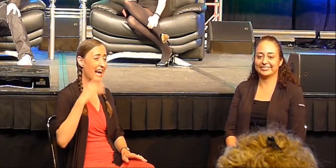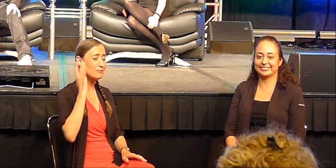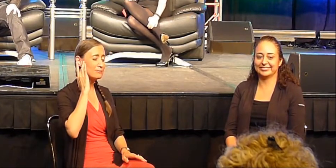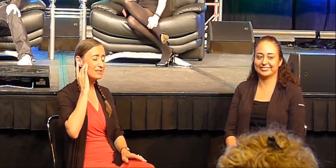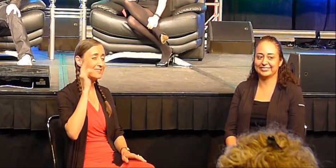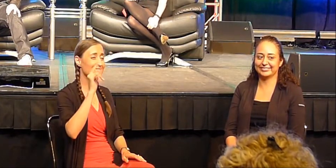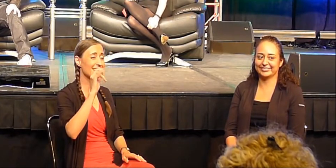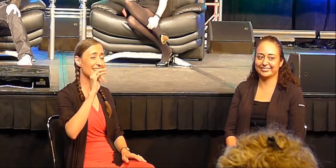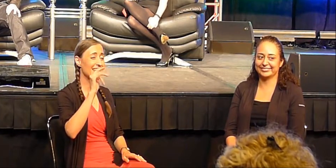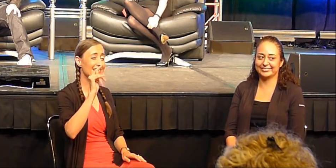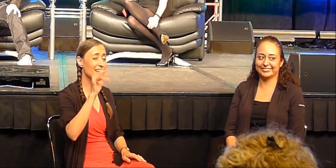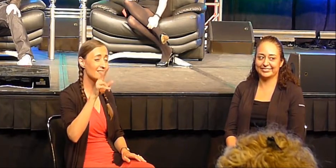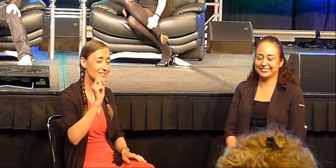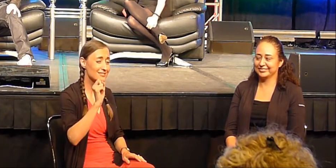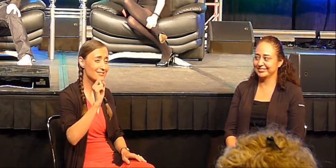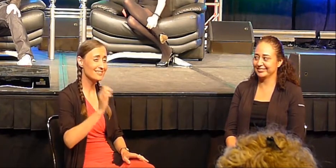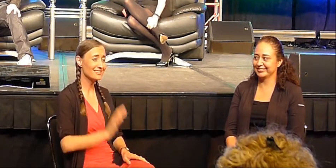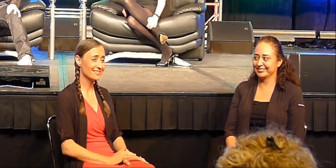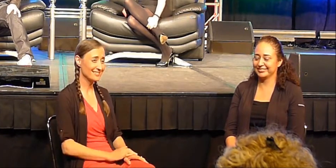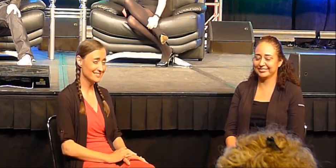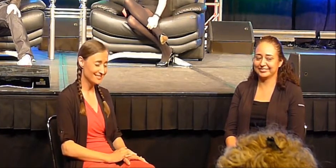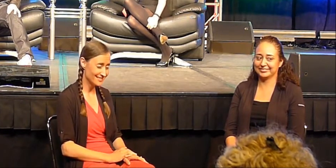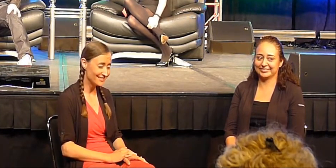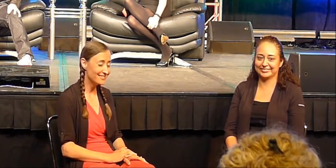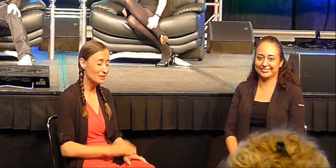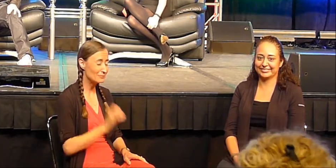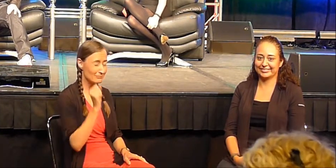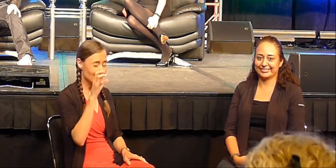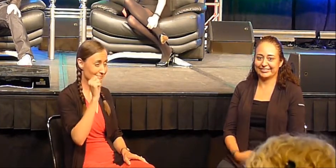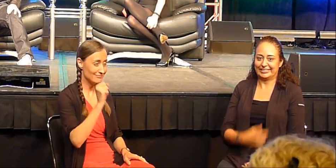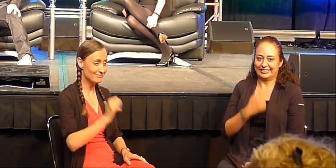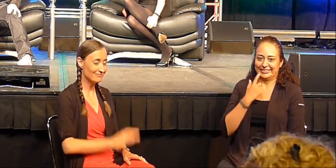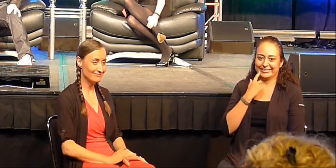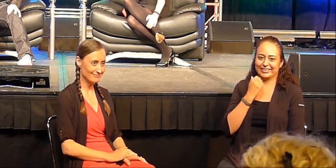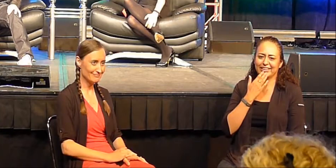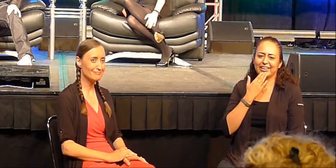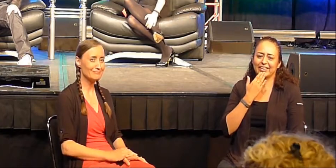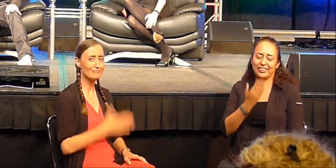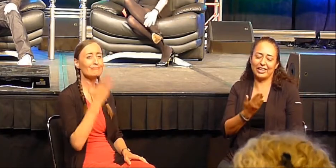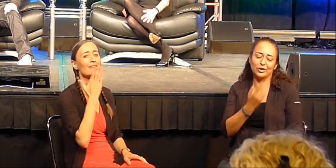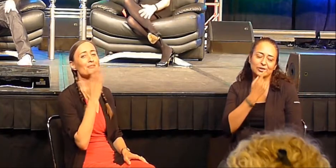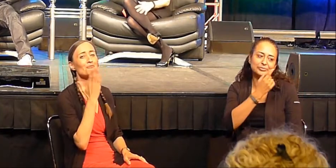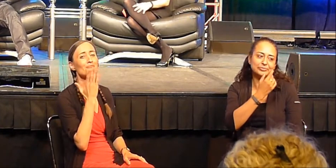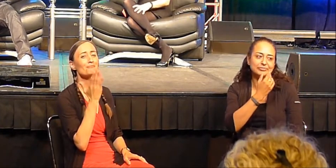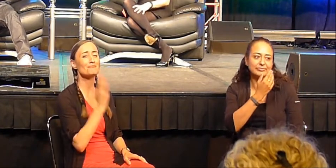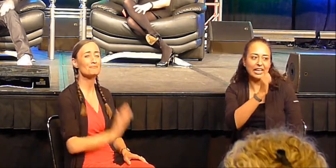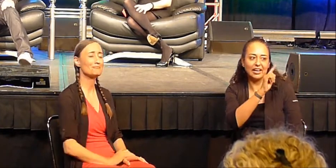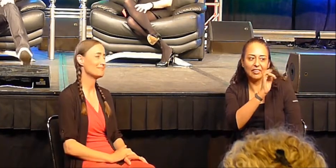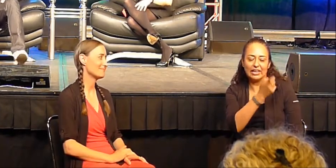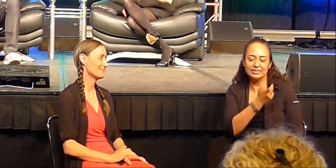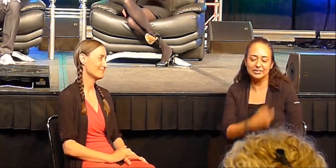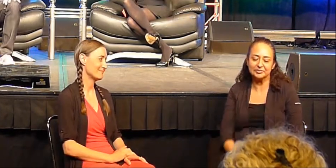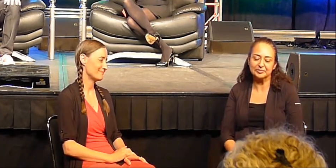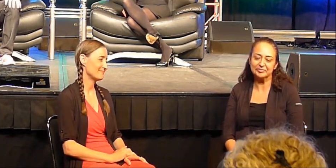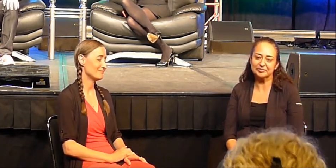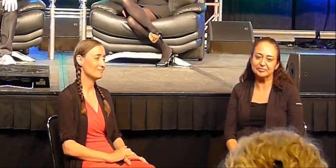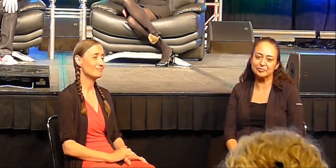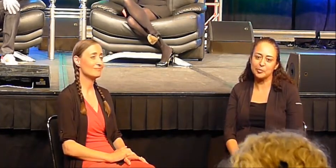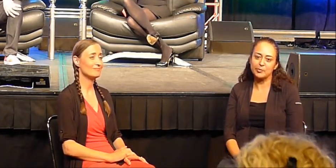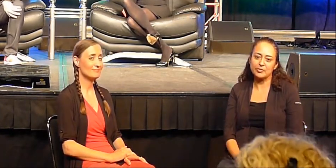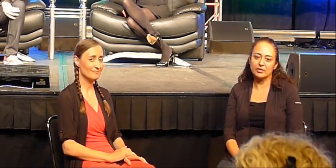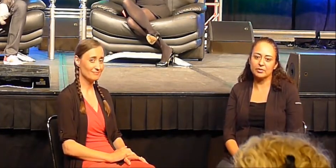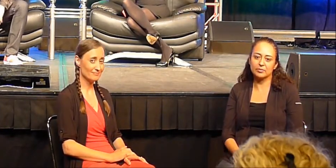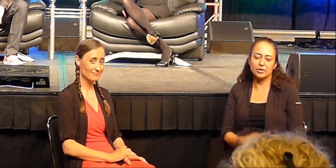was extraordinary. Yeah. Thank you, Alex. You're welcome. Thank you. We have time for 2